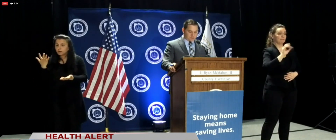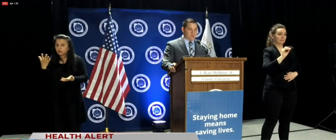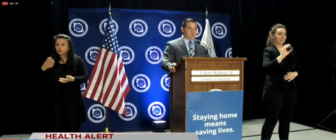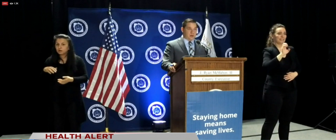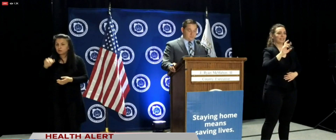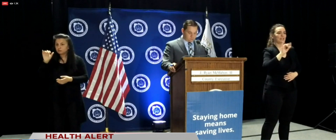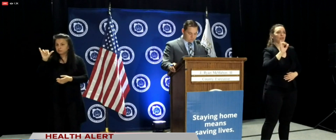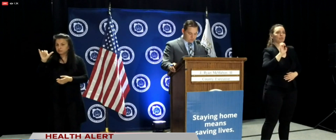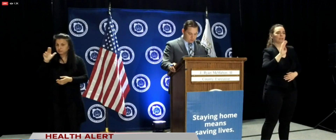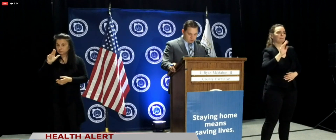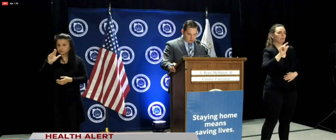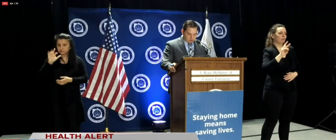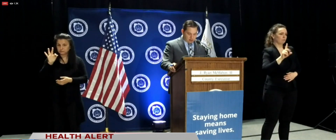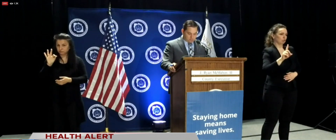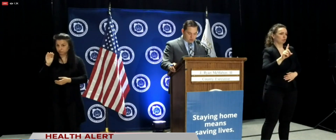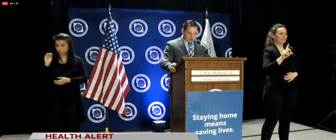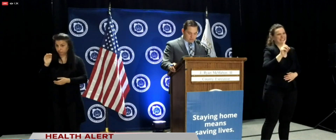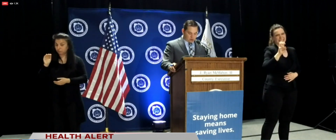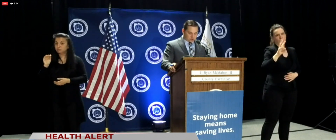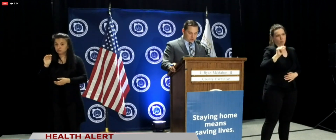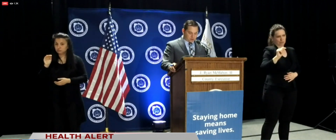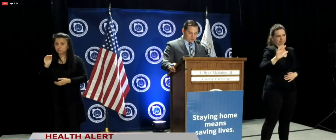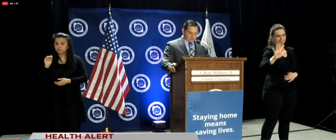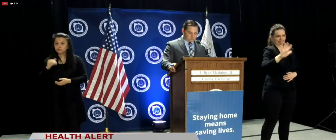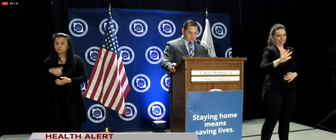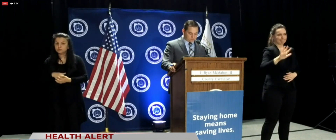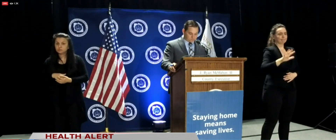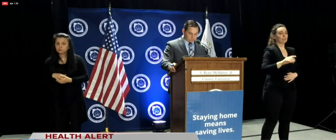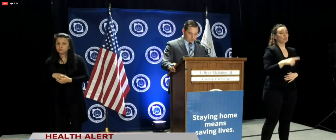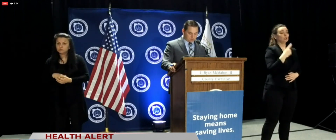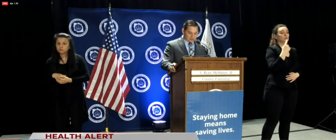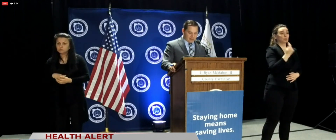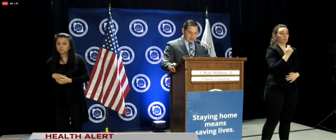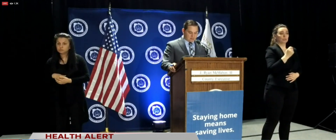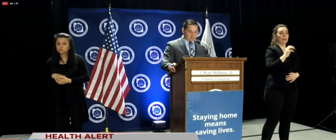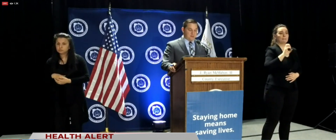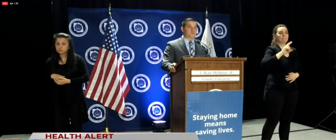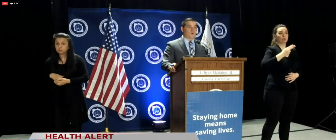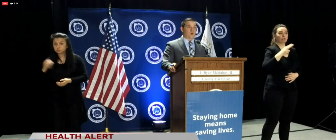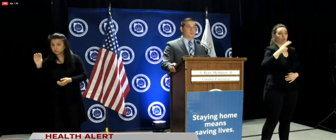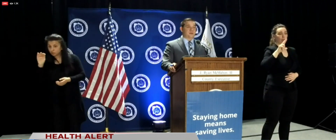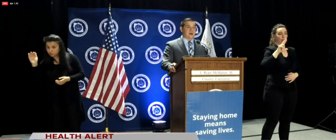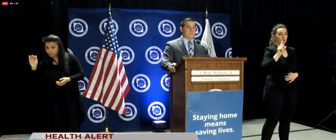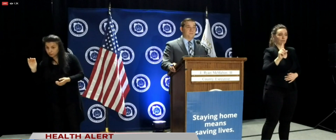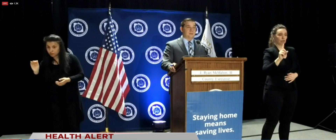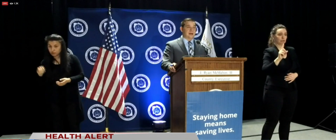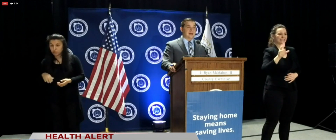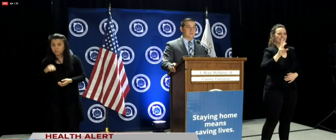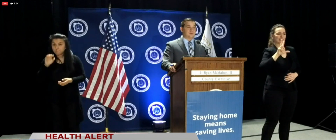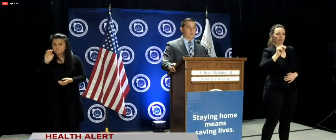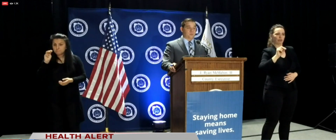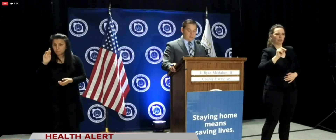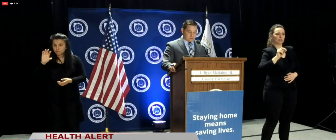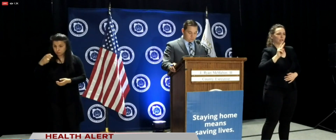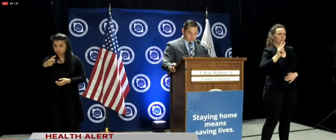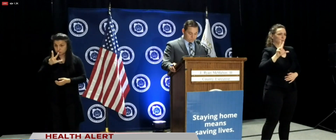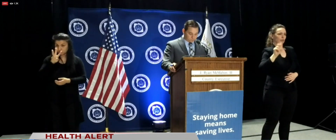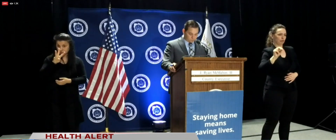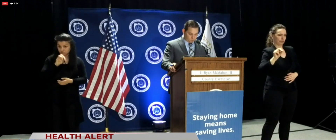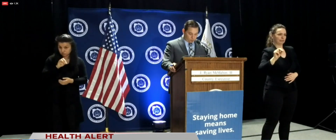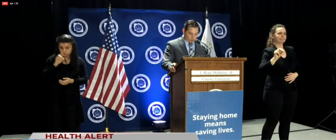Boulevard East in DeWitt, on Monday, March 30th, between 9 and 4 p.m., 9 a.m. to 4